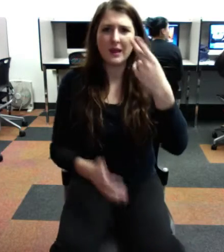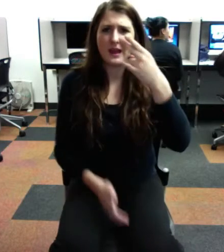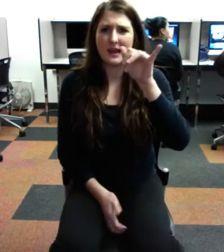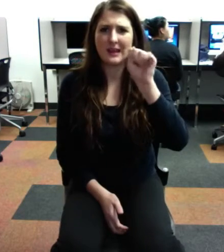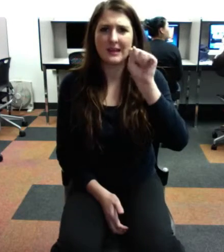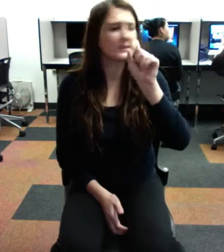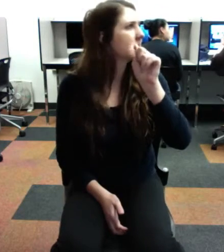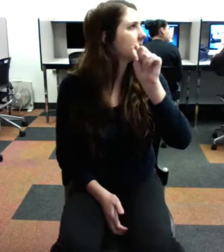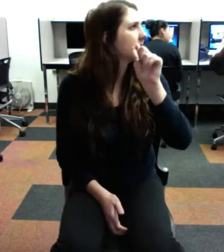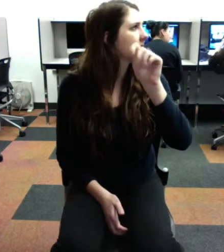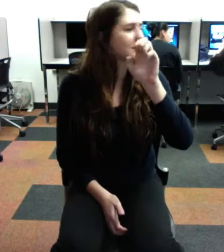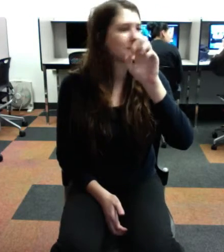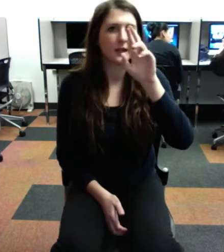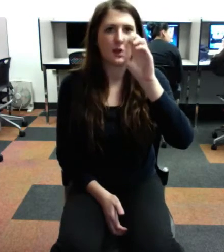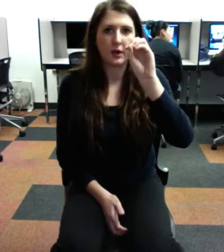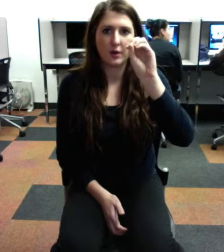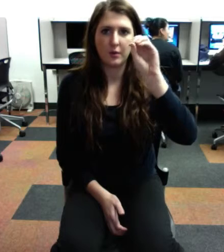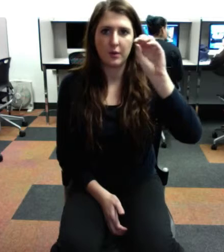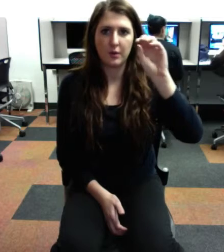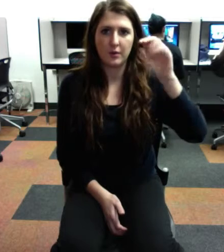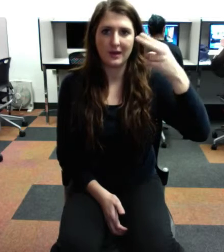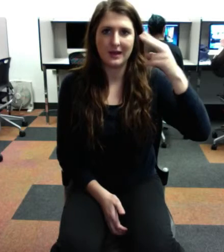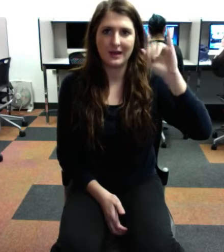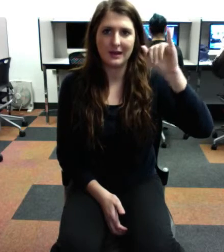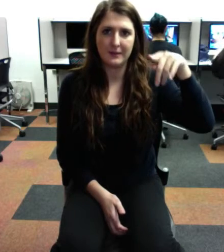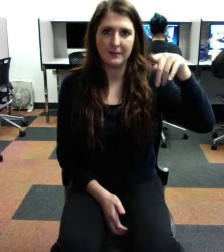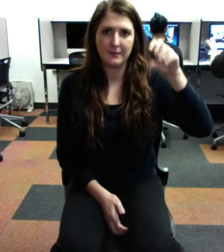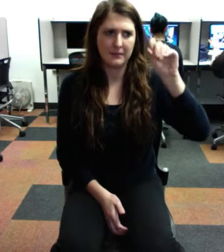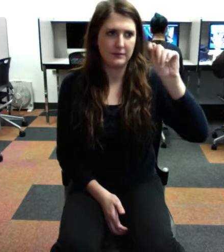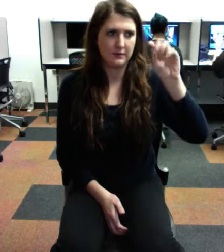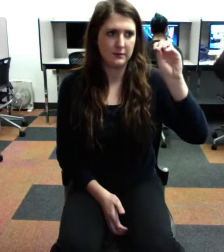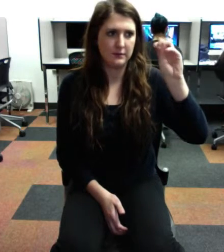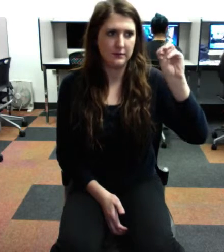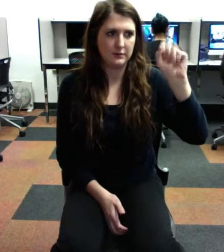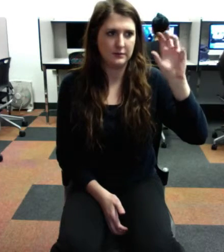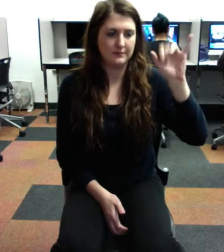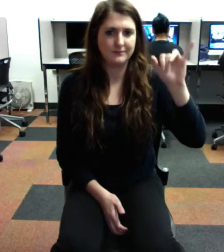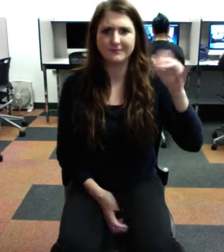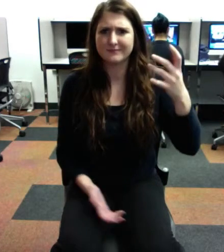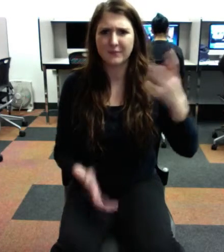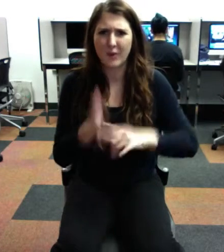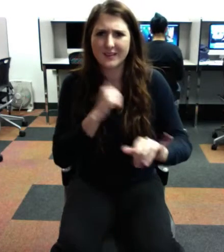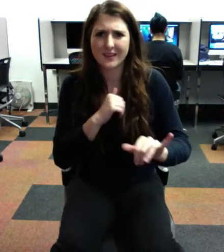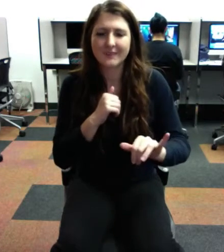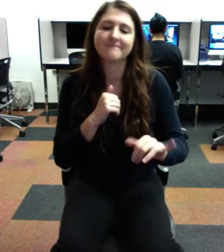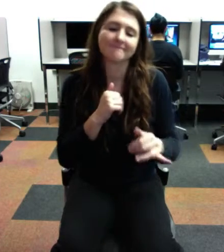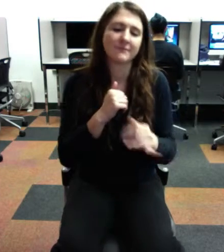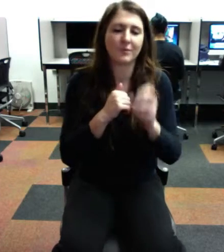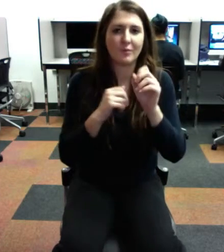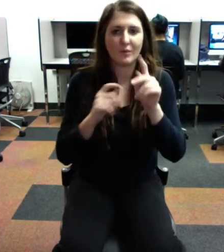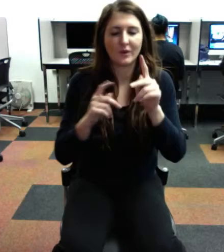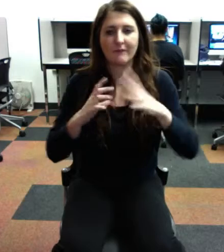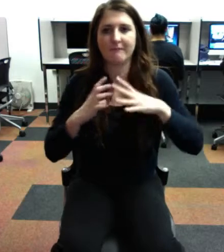Let's face it, understanding medical terminology can seem like a daunting task at first. And in reality, there is